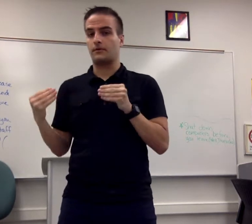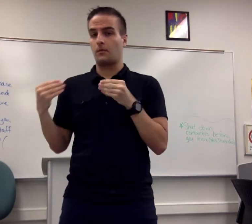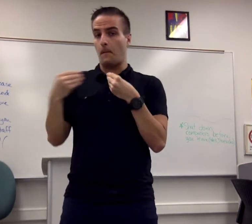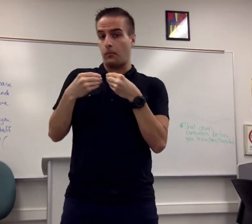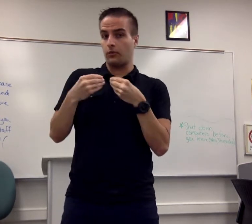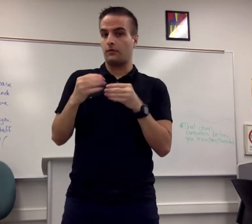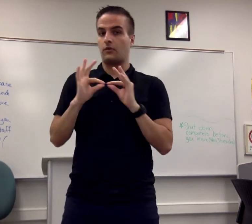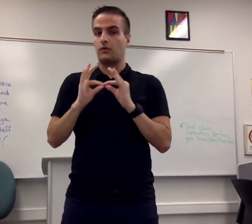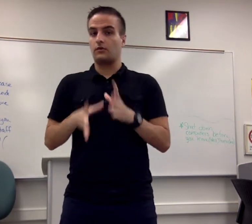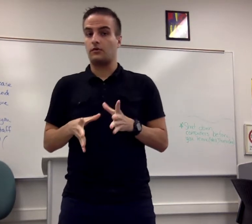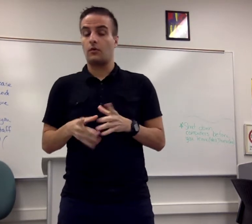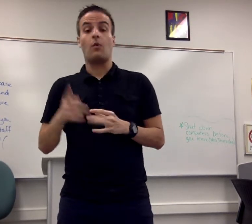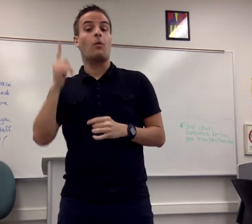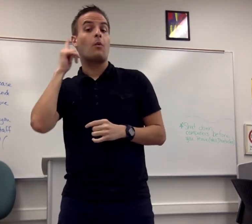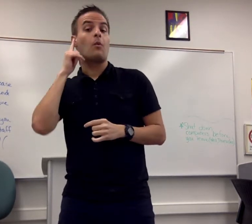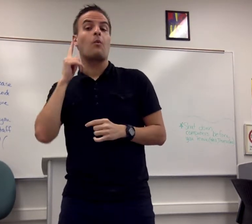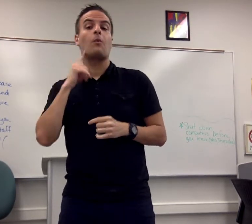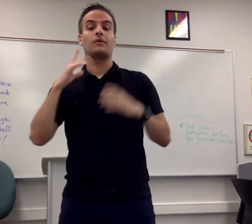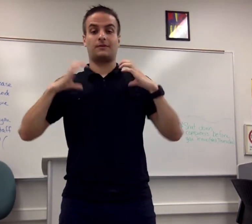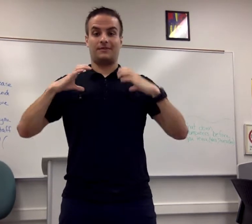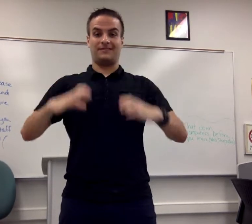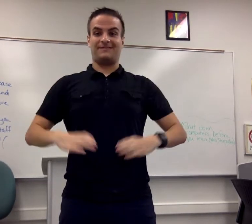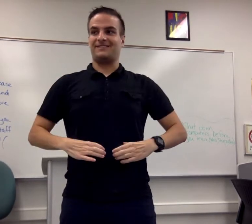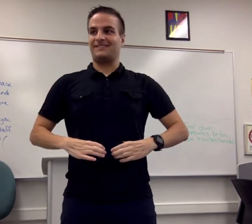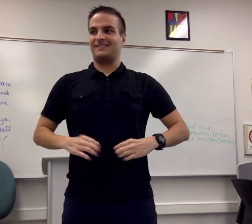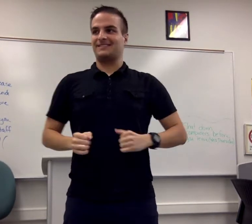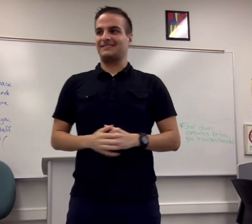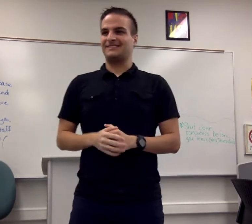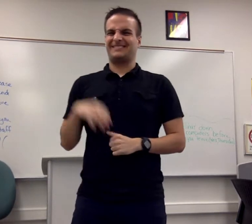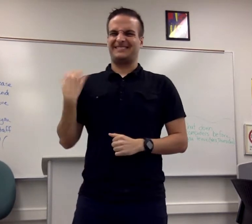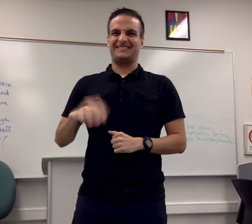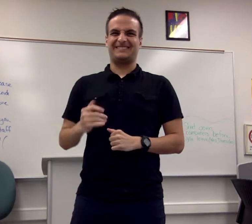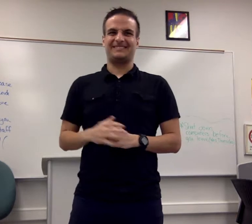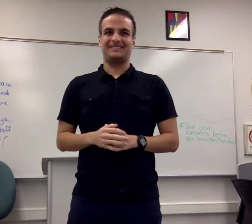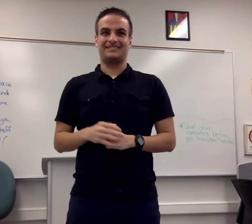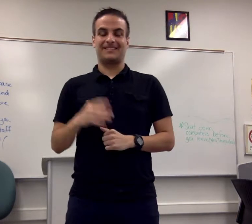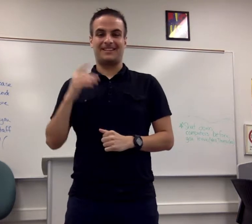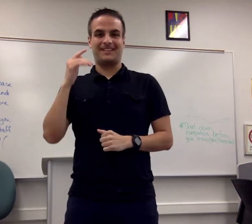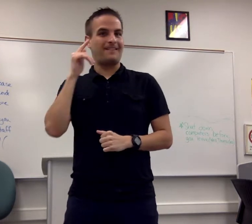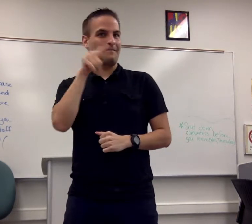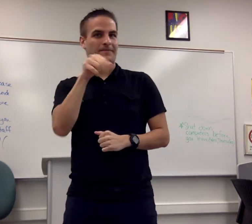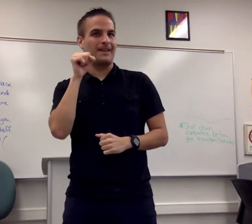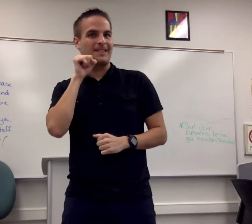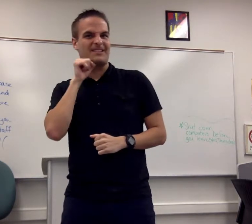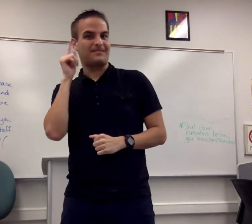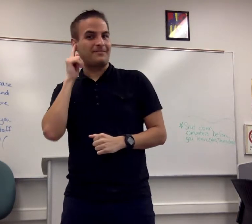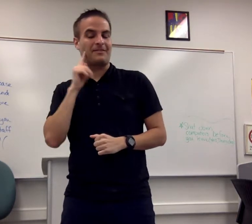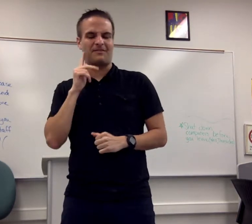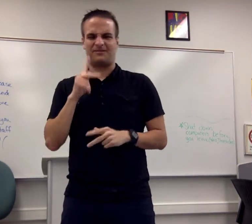the deaf client. Oh. They were probably like, they got